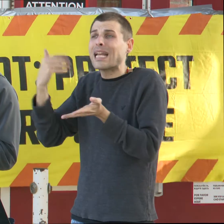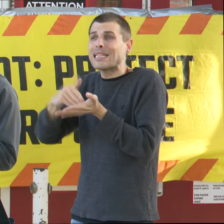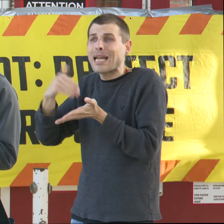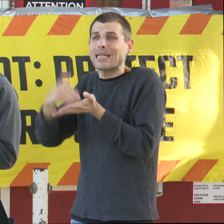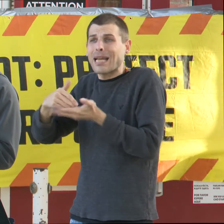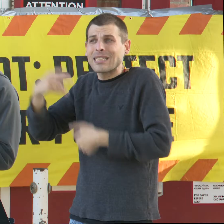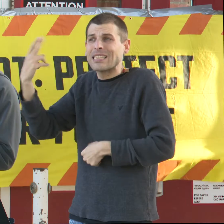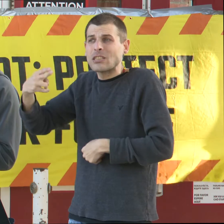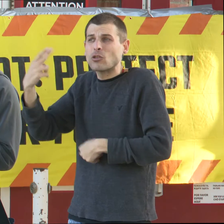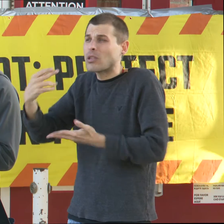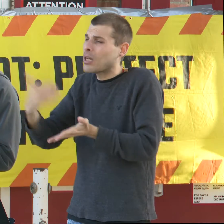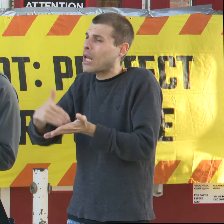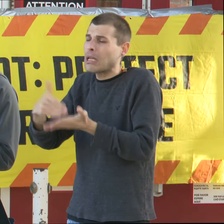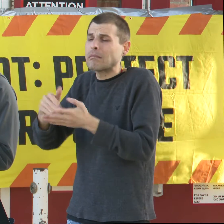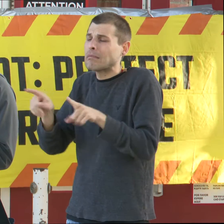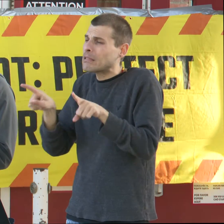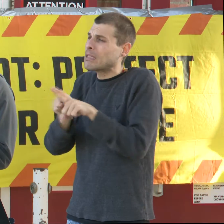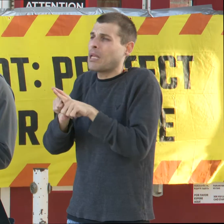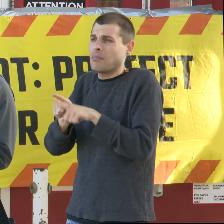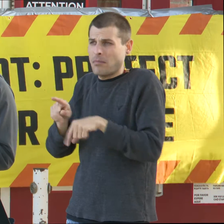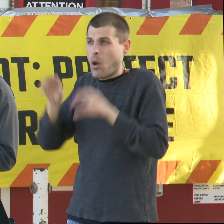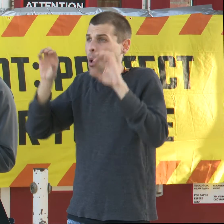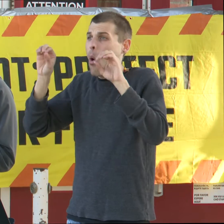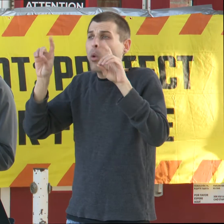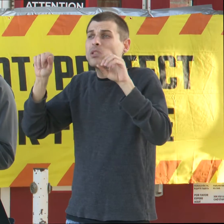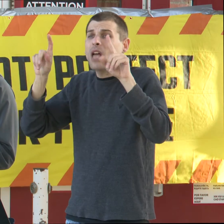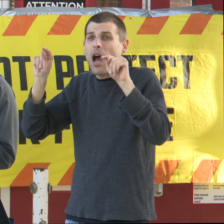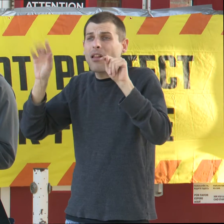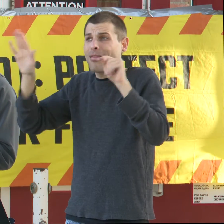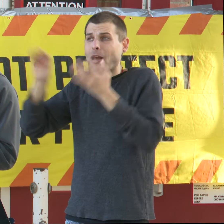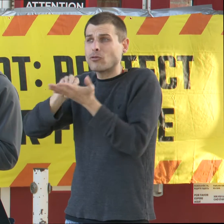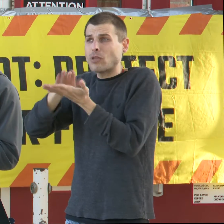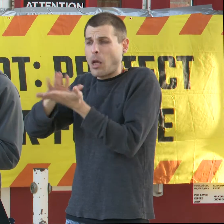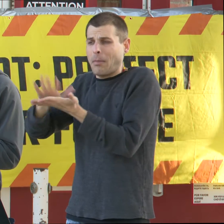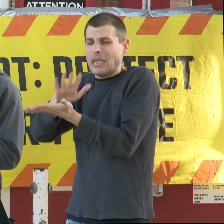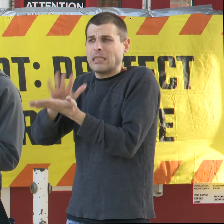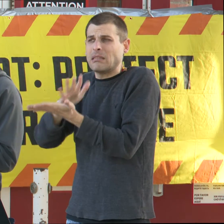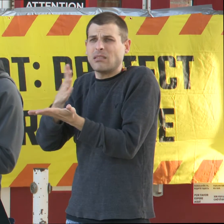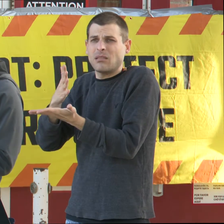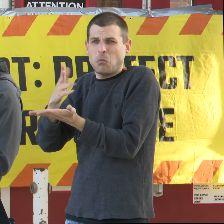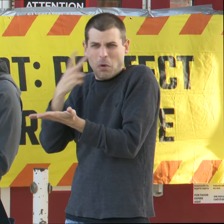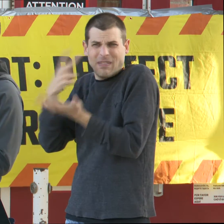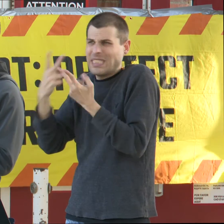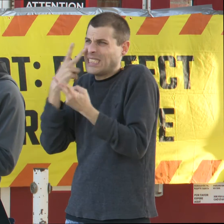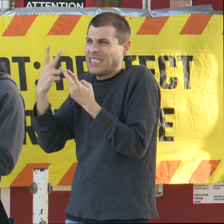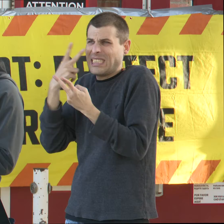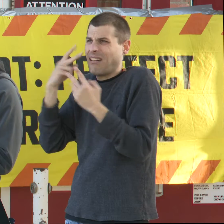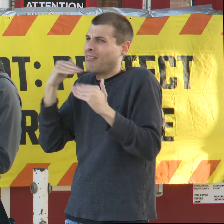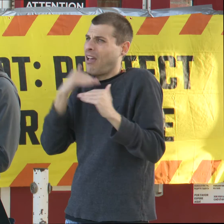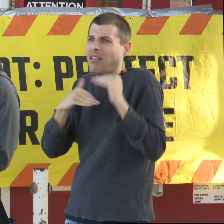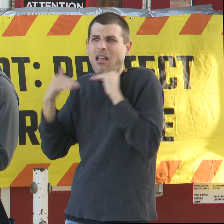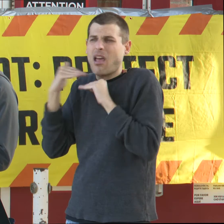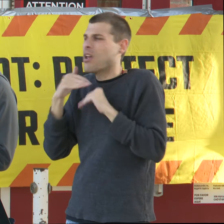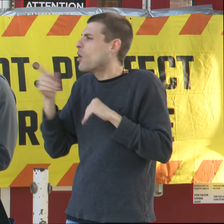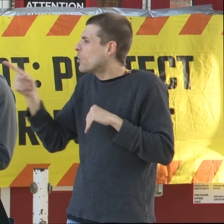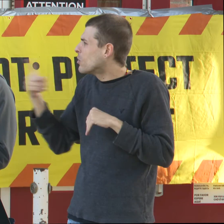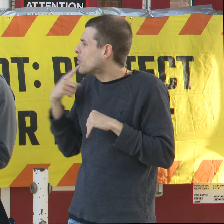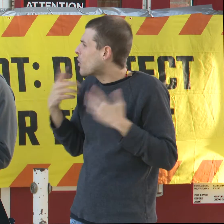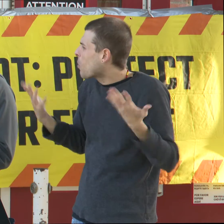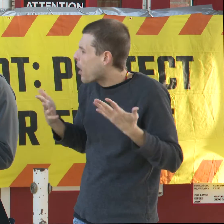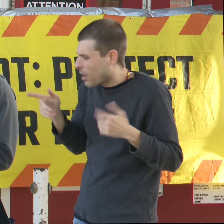the documents that ODOT has put out. But what was it, Aaron? You can't